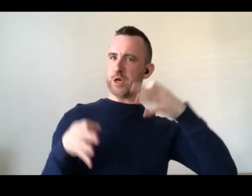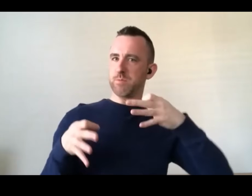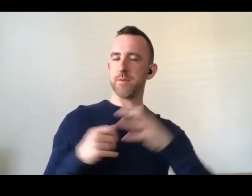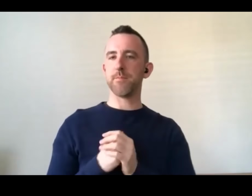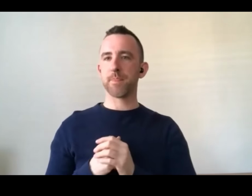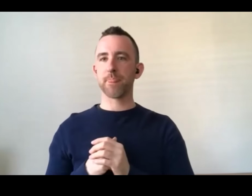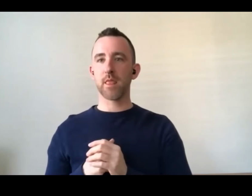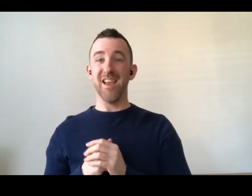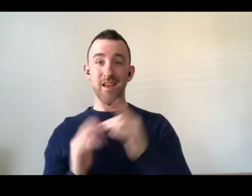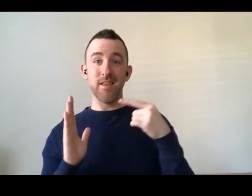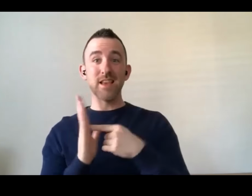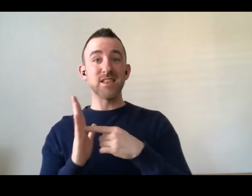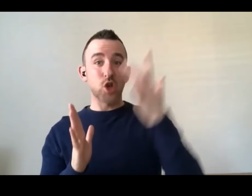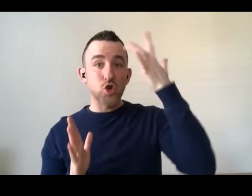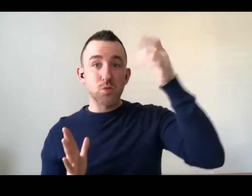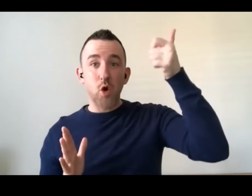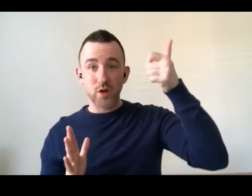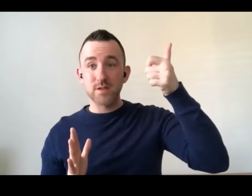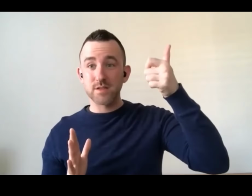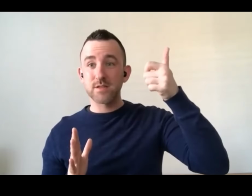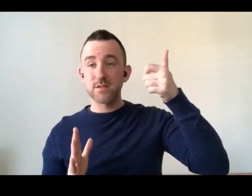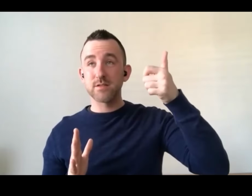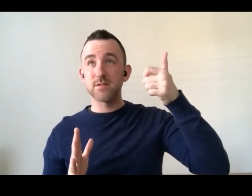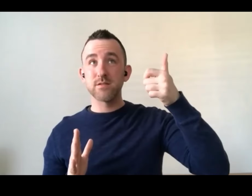say this. This is one of the smartest,